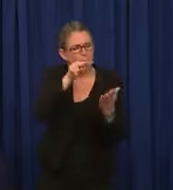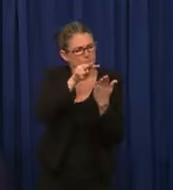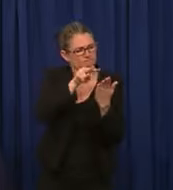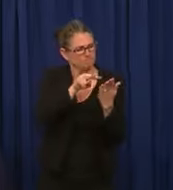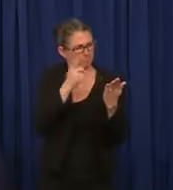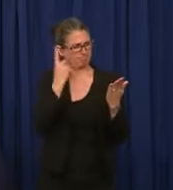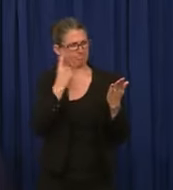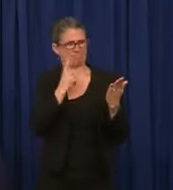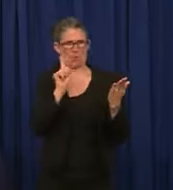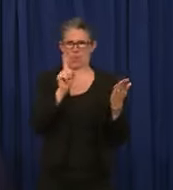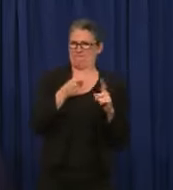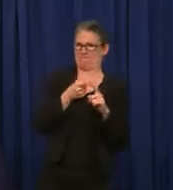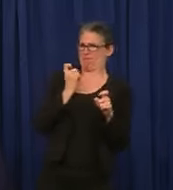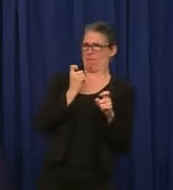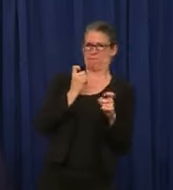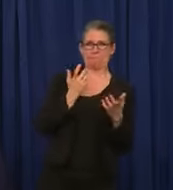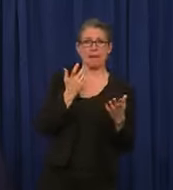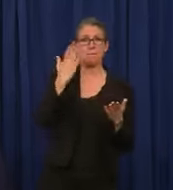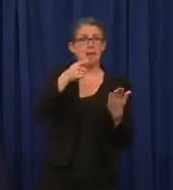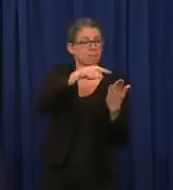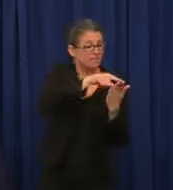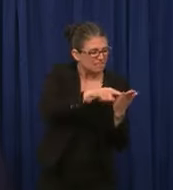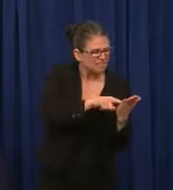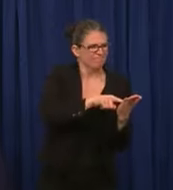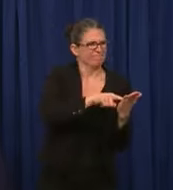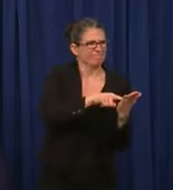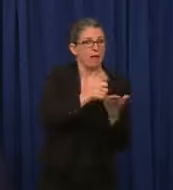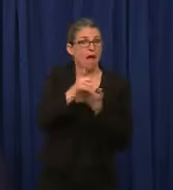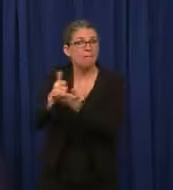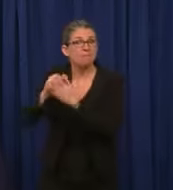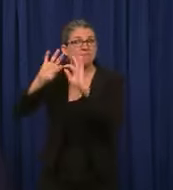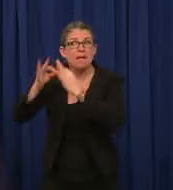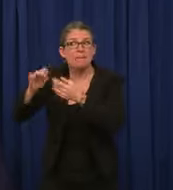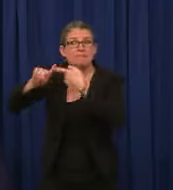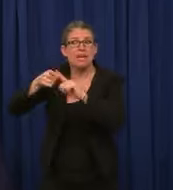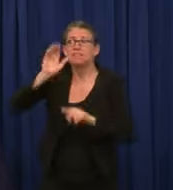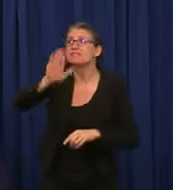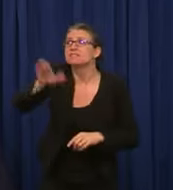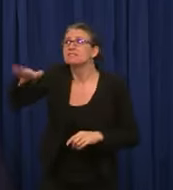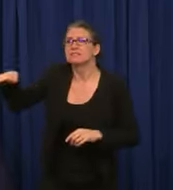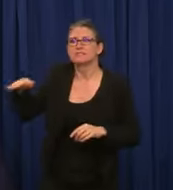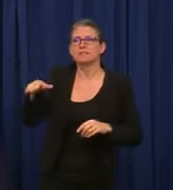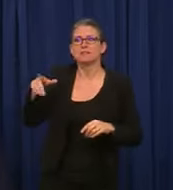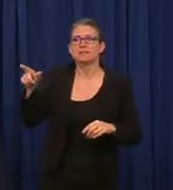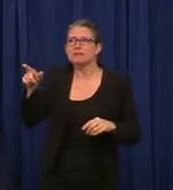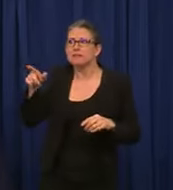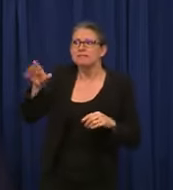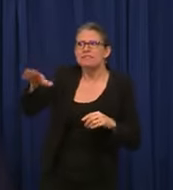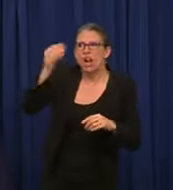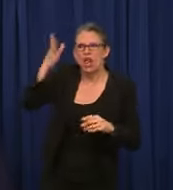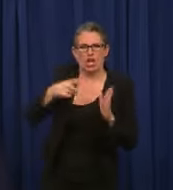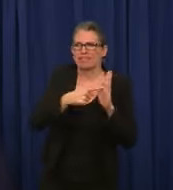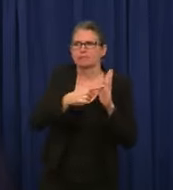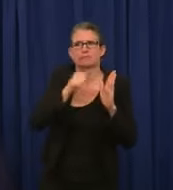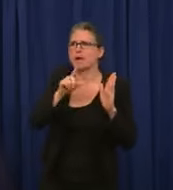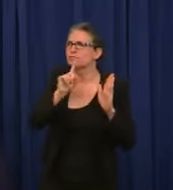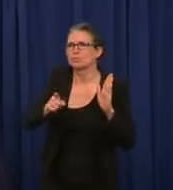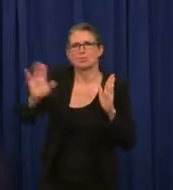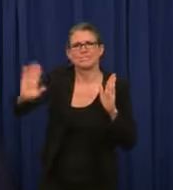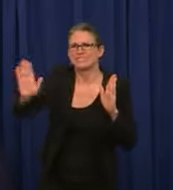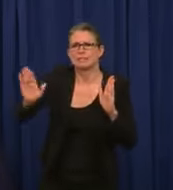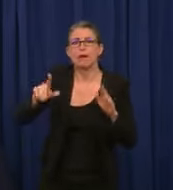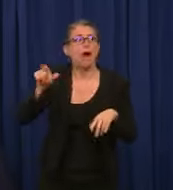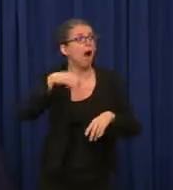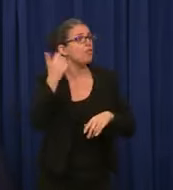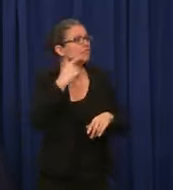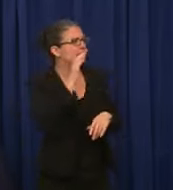members separate fact from fiction here. That's what we've been doing in my own household.